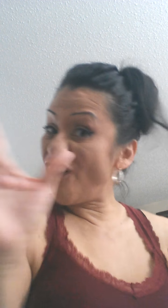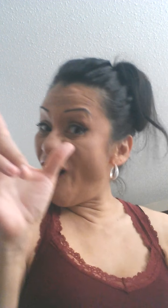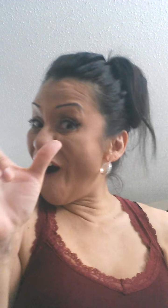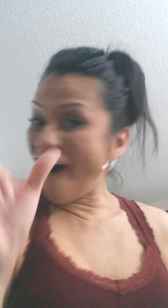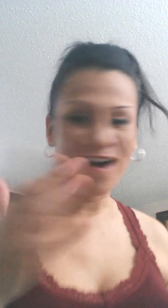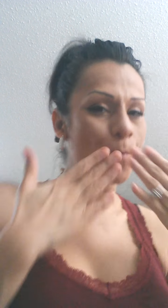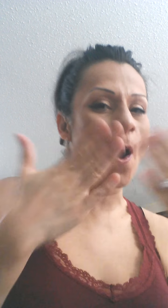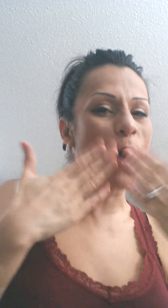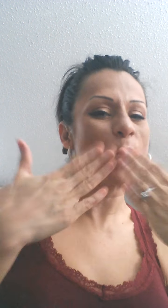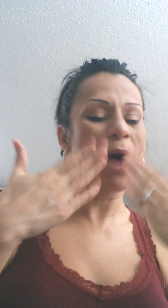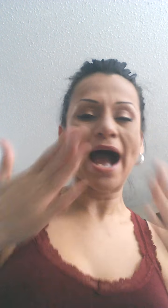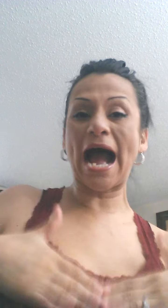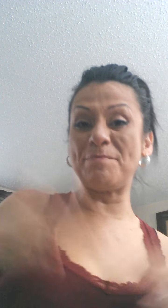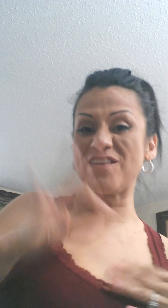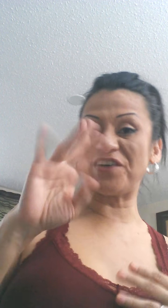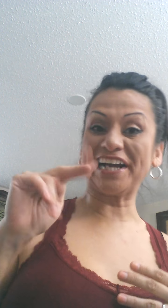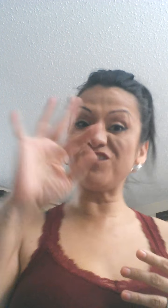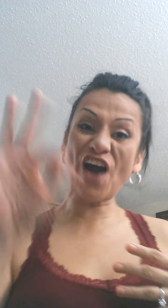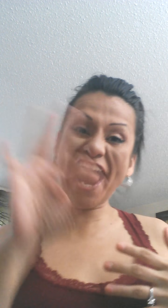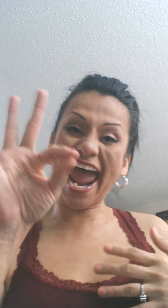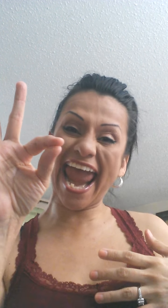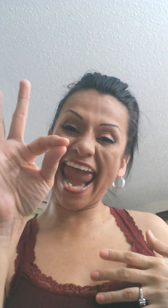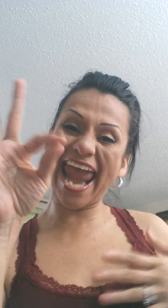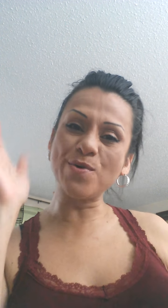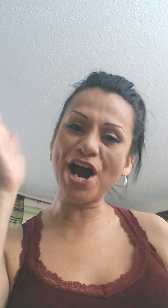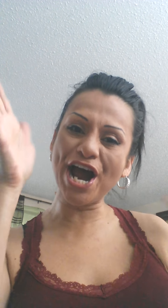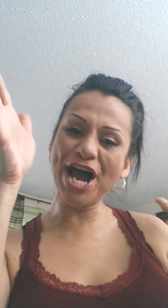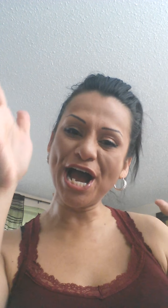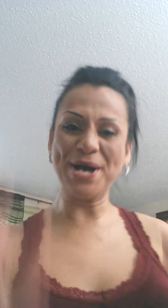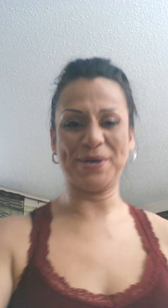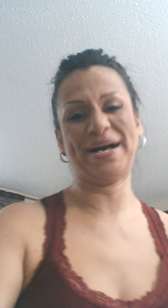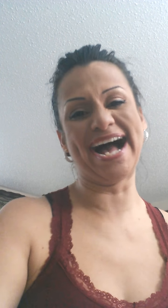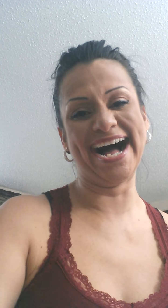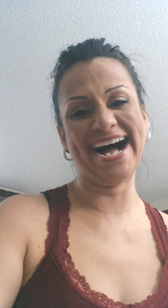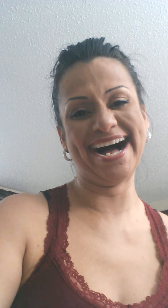I'll be back before I get a part of it. I'll be back before I get a part of it.